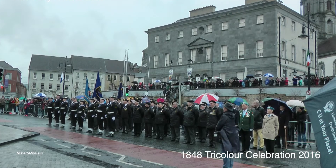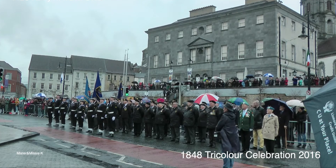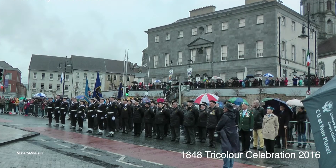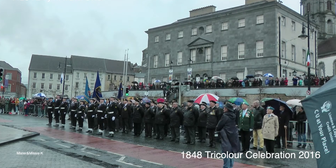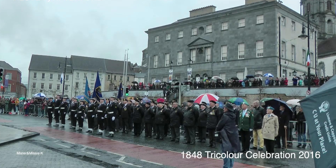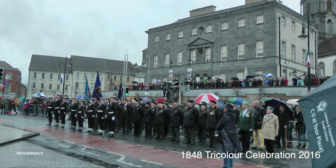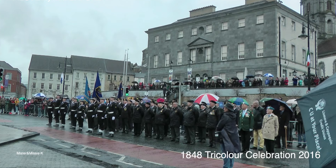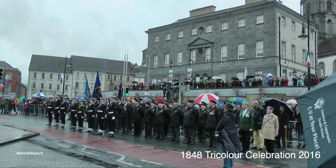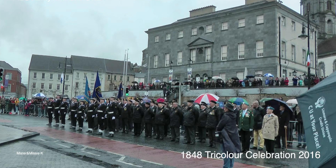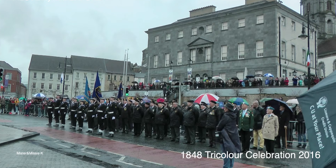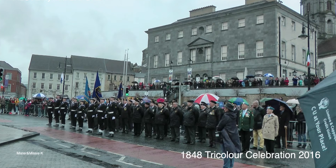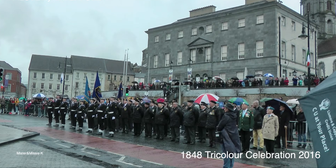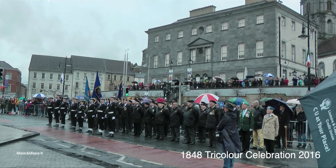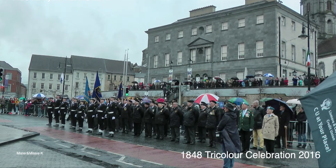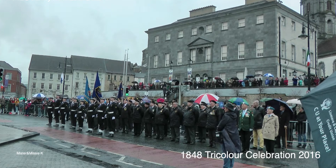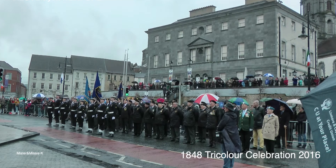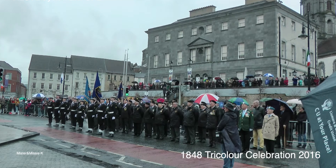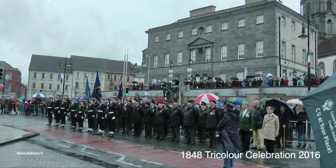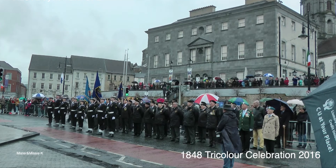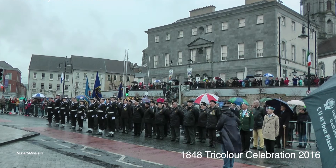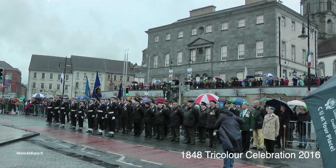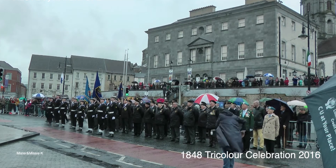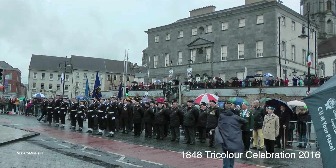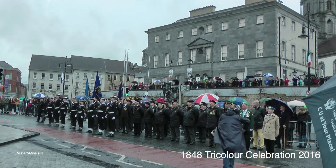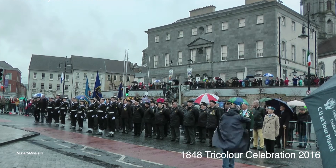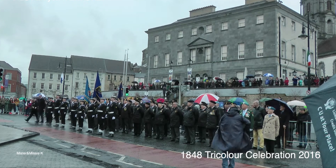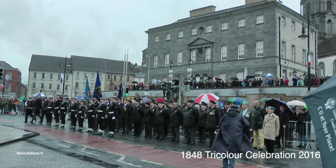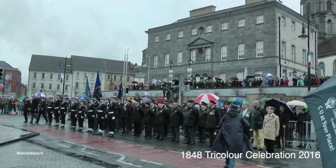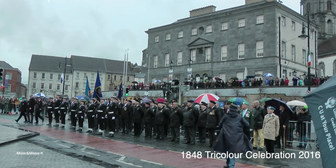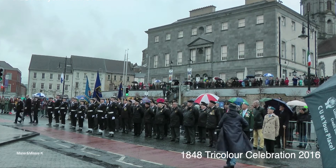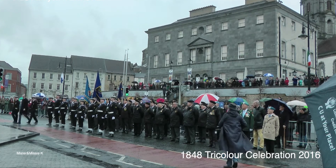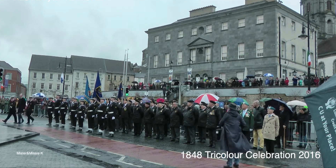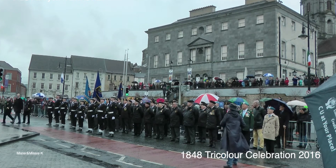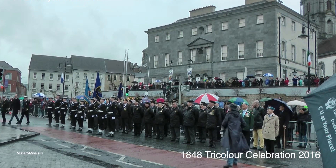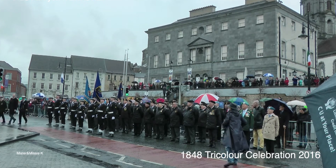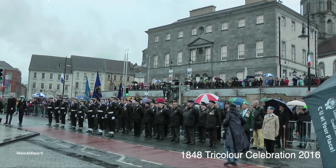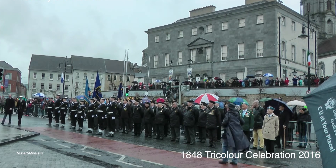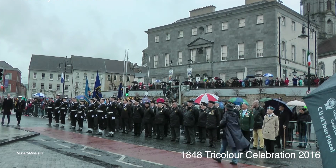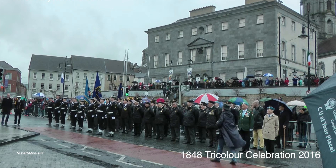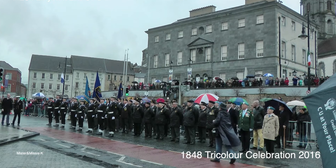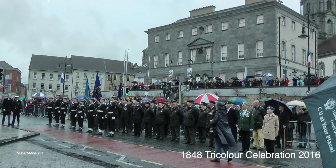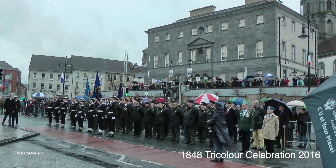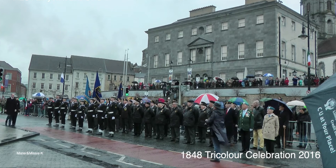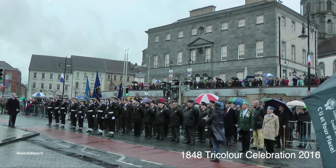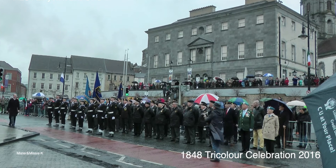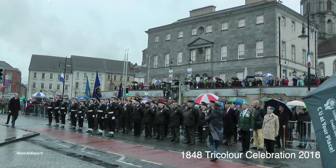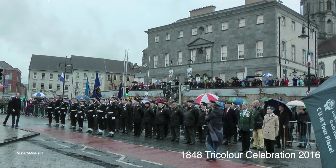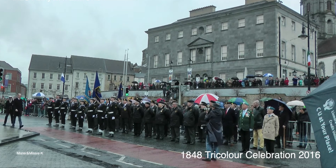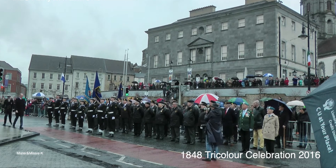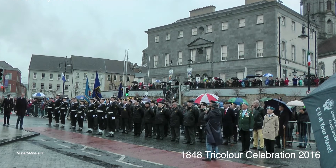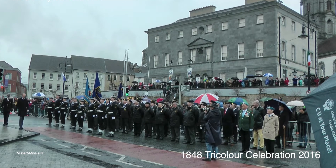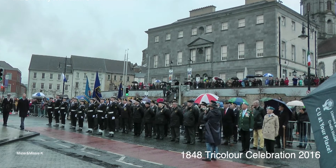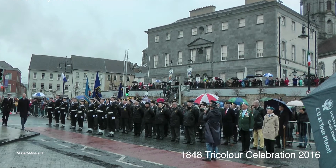Minister Coveney will receive what we call military honours from the Honour Guard here, and he is receiving those military honours on behalf of the Mayor